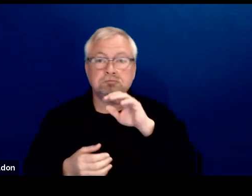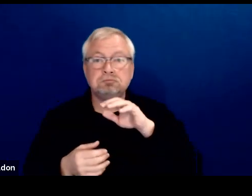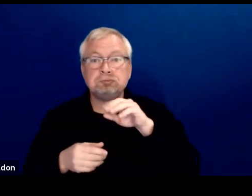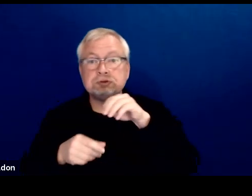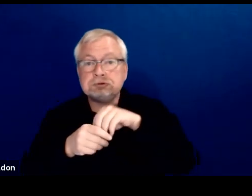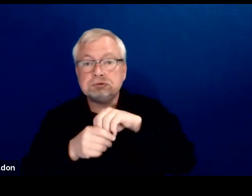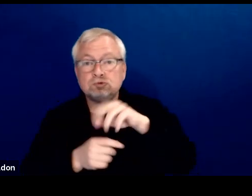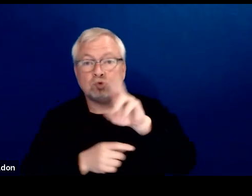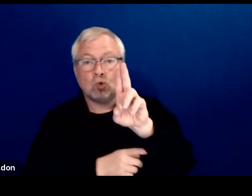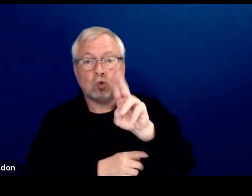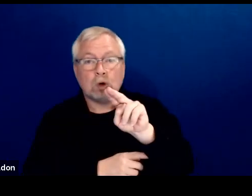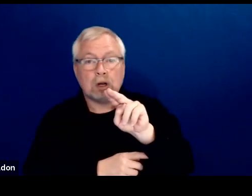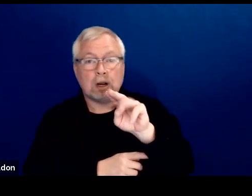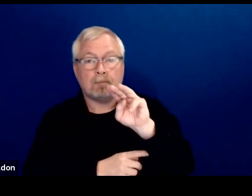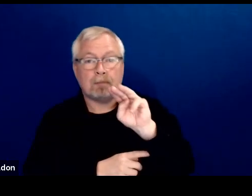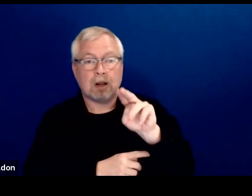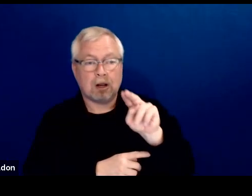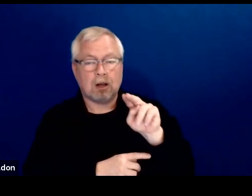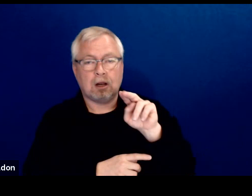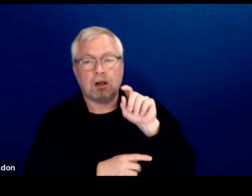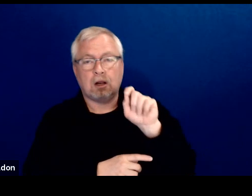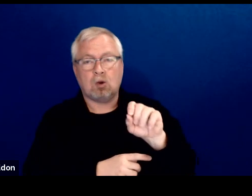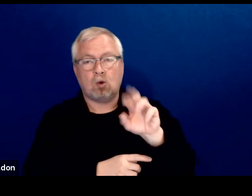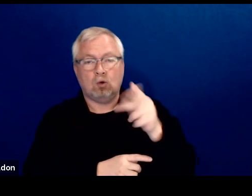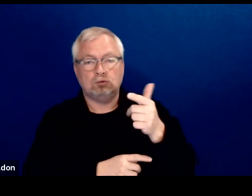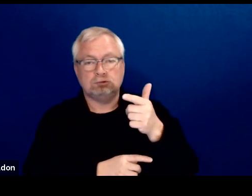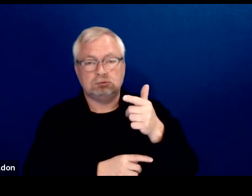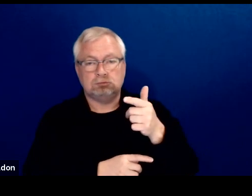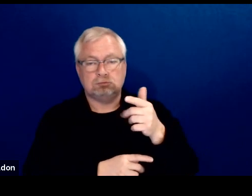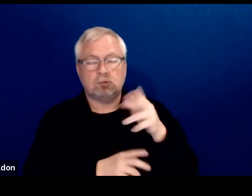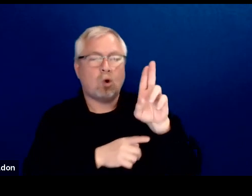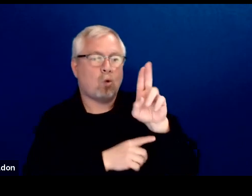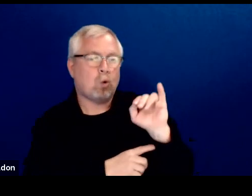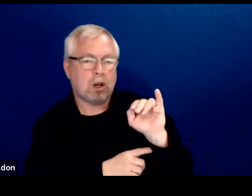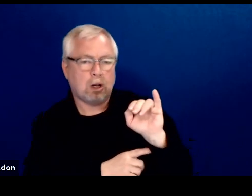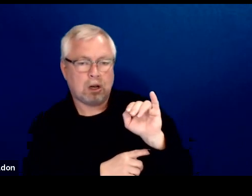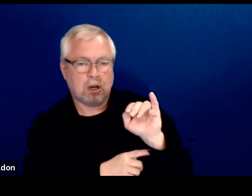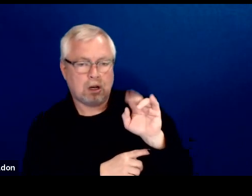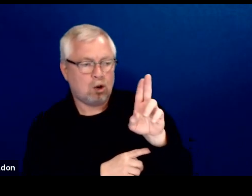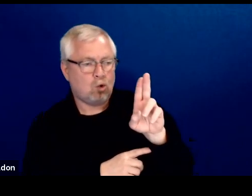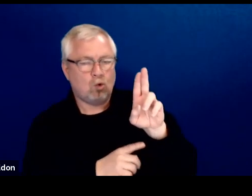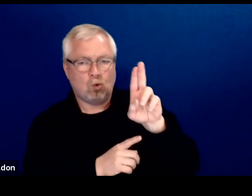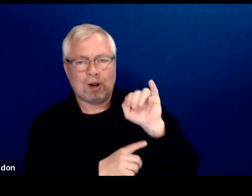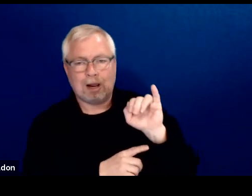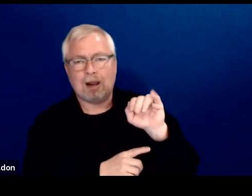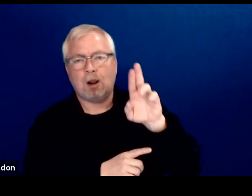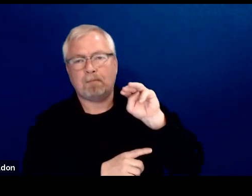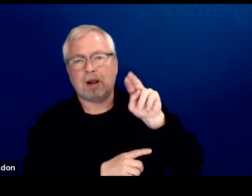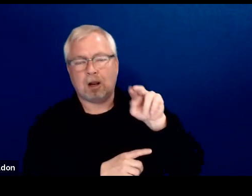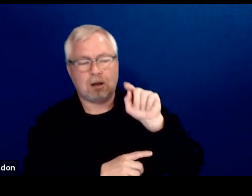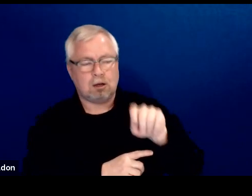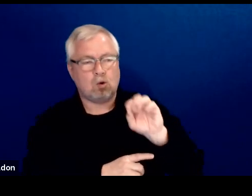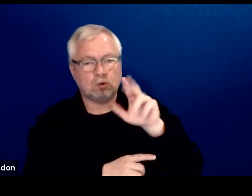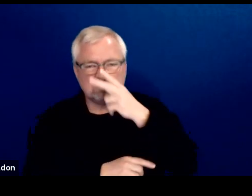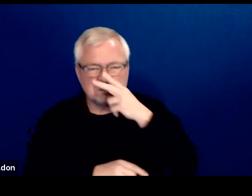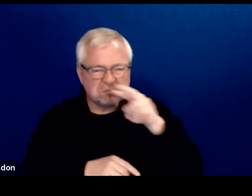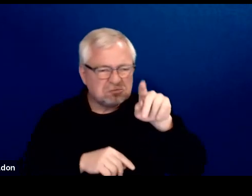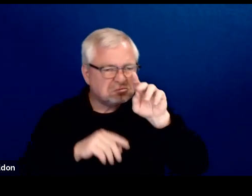up in your bank account, and we're grateful for that. Numbers continue to rise, of course, for unemployment insurance. We're at